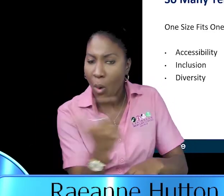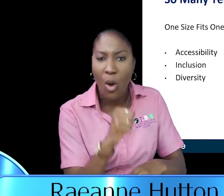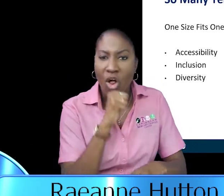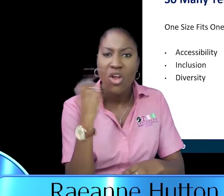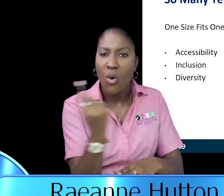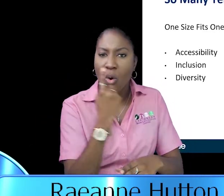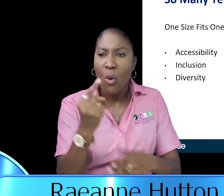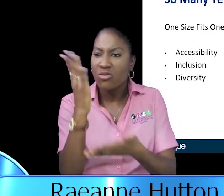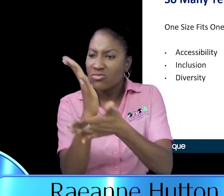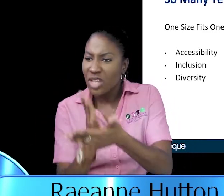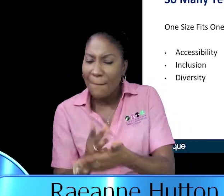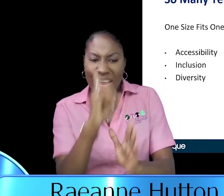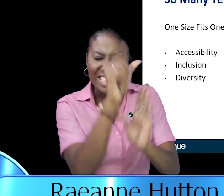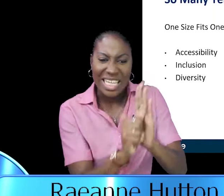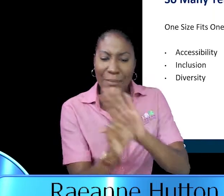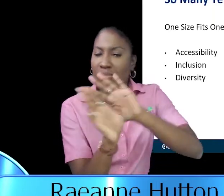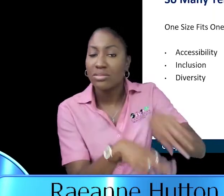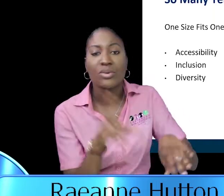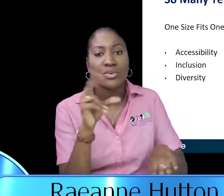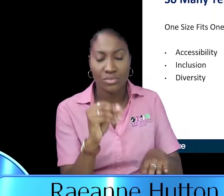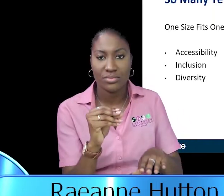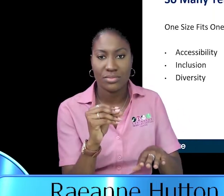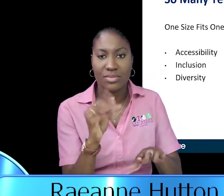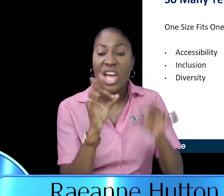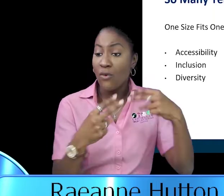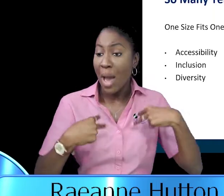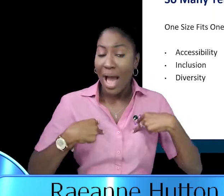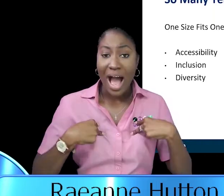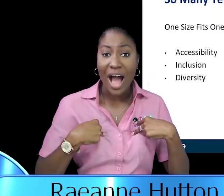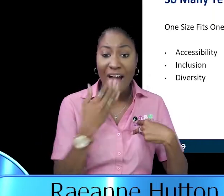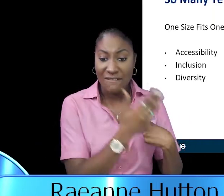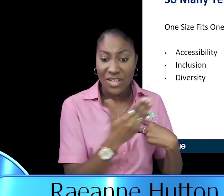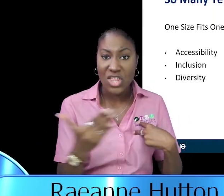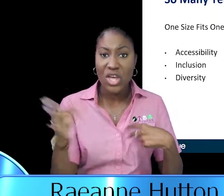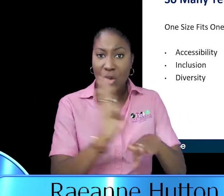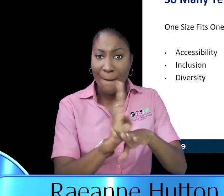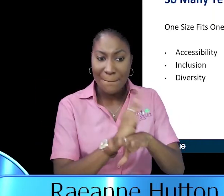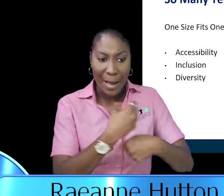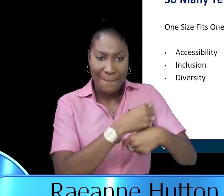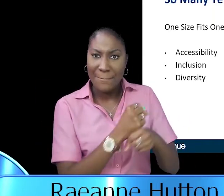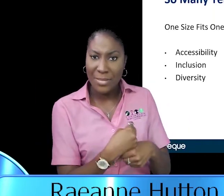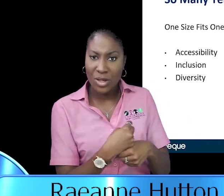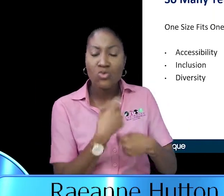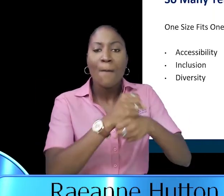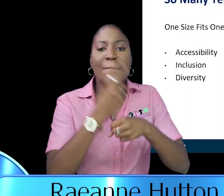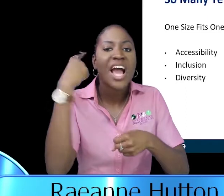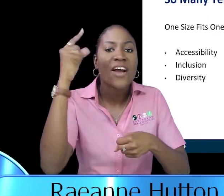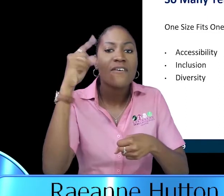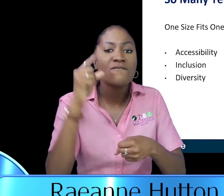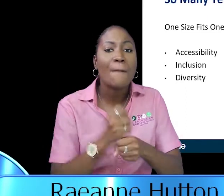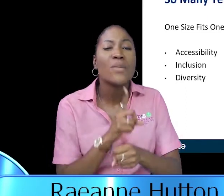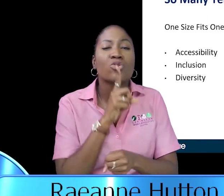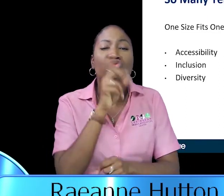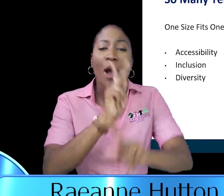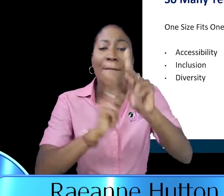And designing, if you have information or products, then design them with people with disabilities in mind,